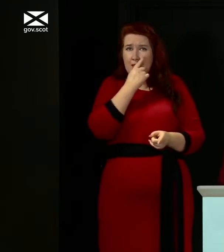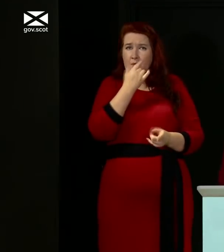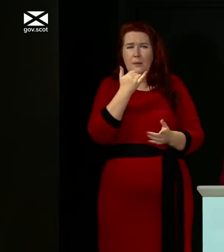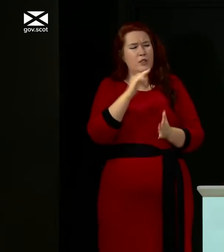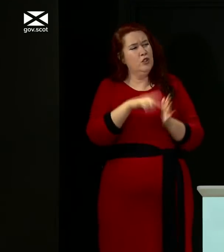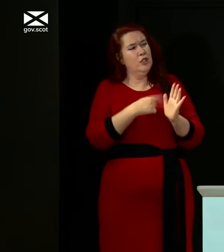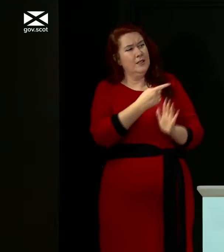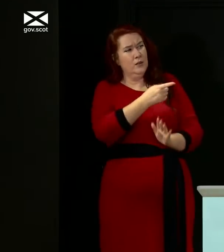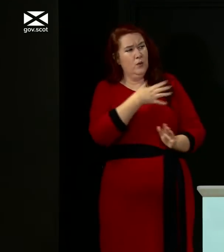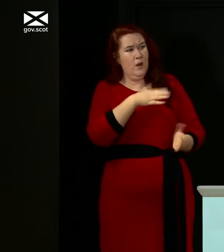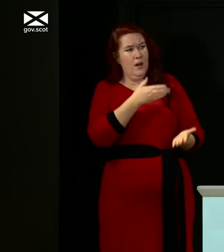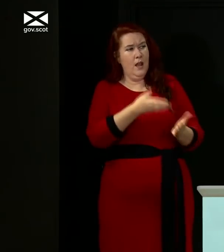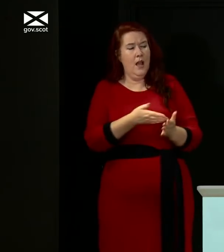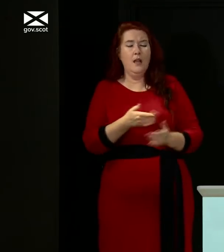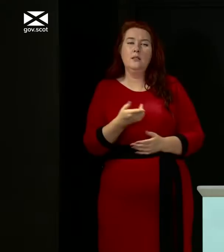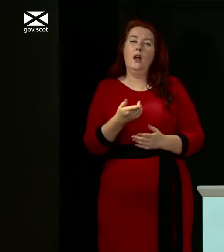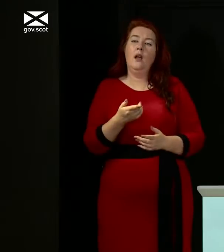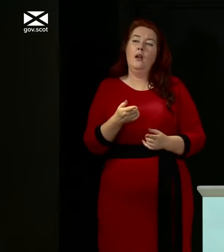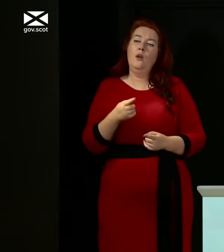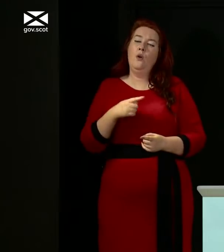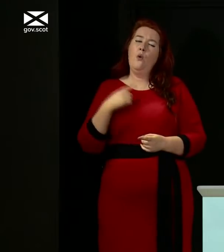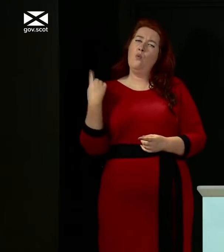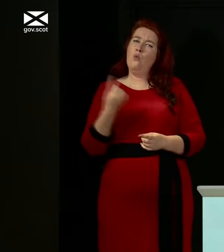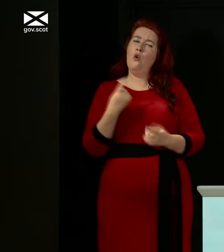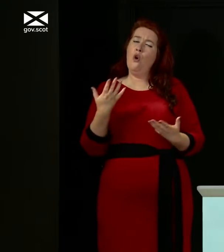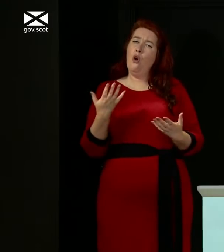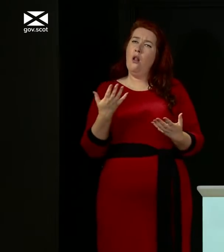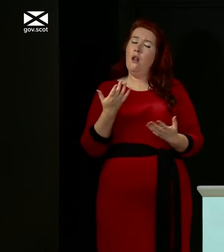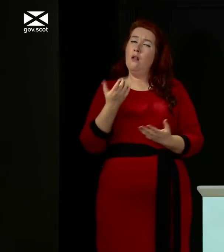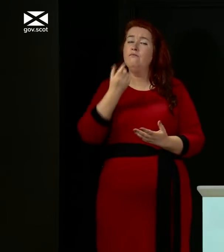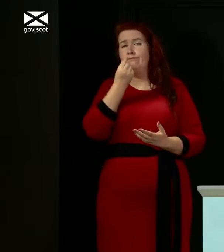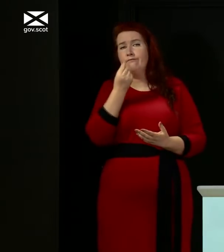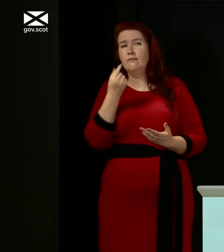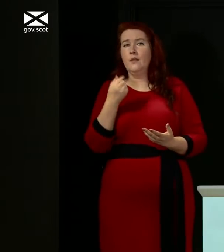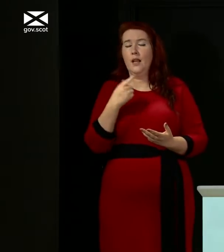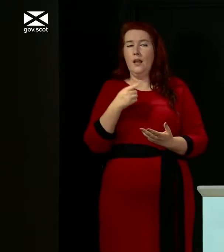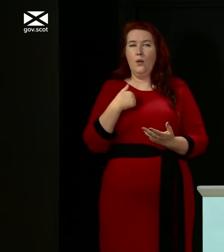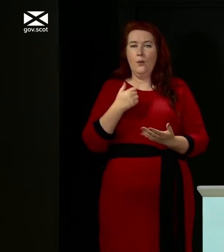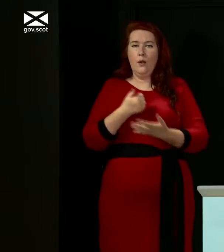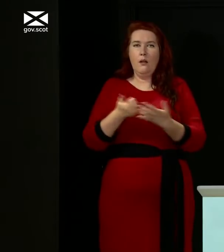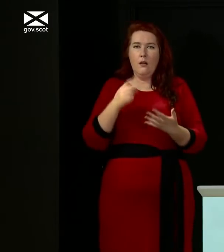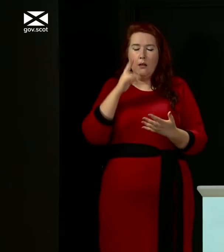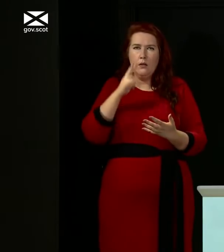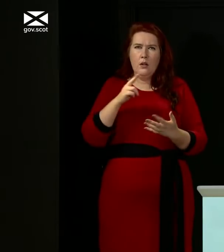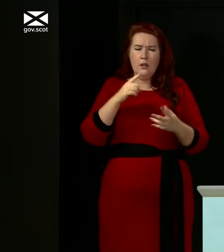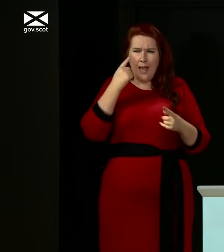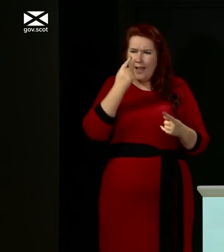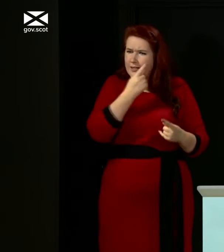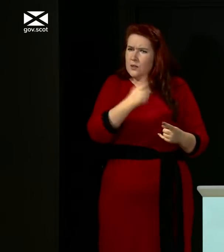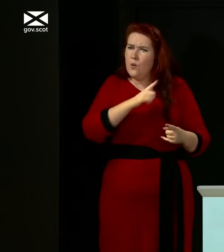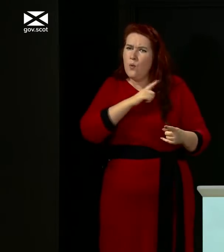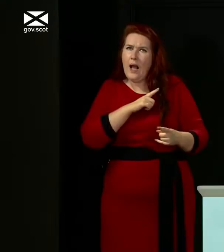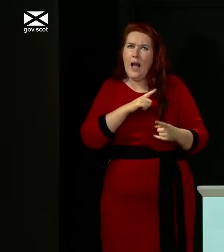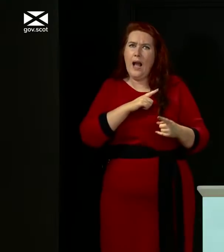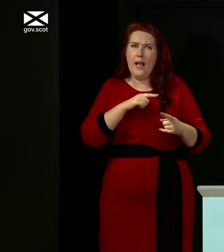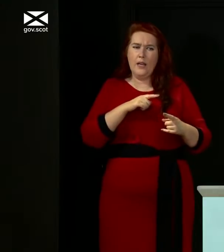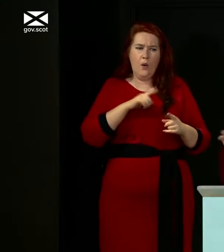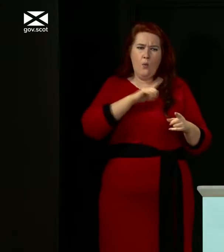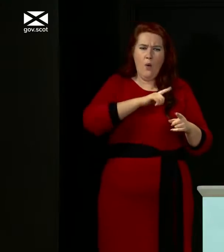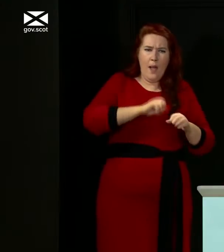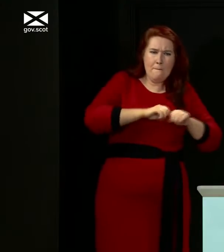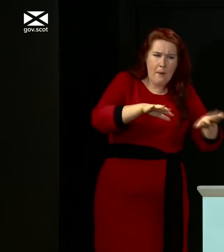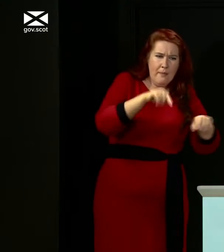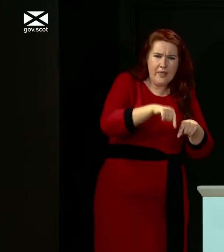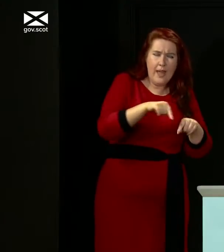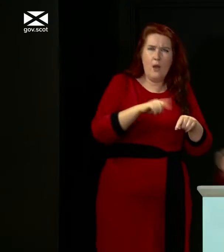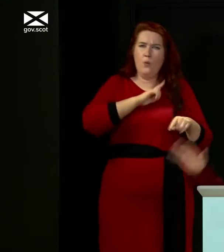add. We all have a tendency, me included, to look for the really complicated. What's the evidence about why the virus is transmitting here or